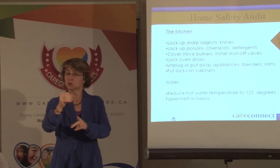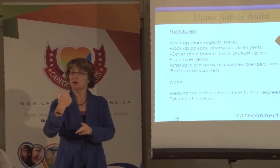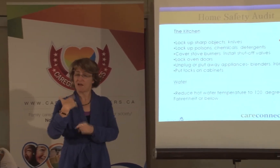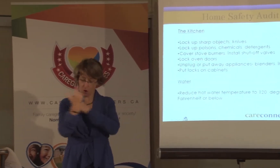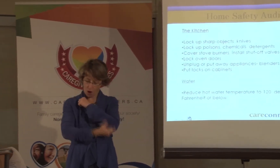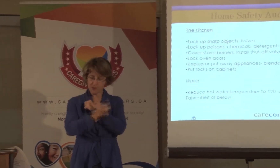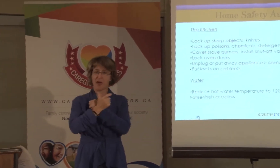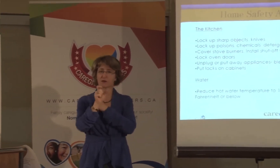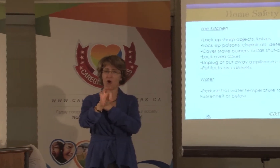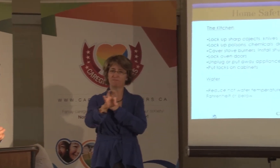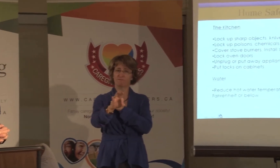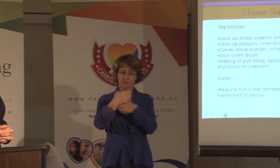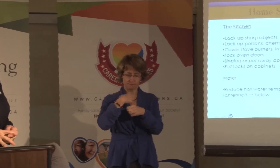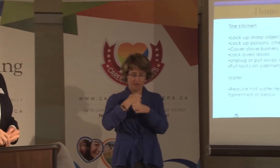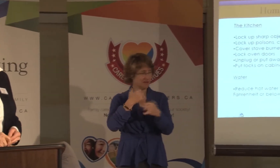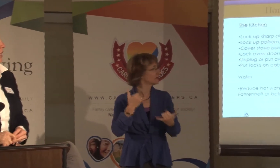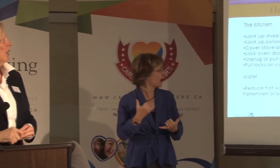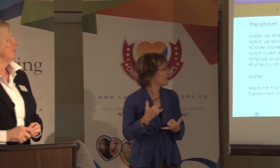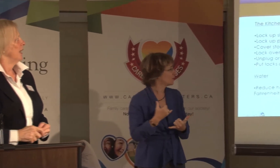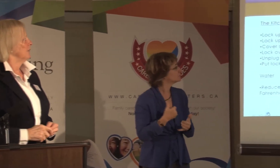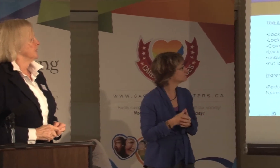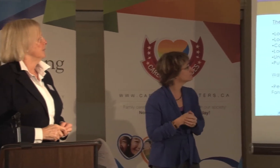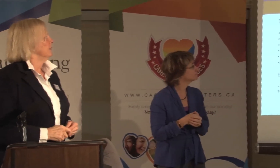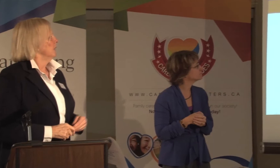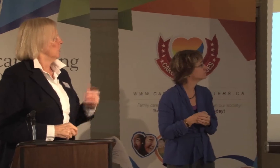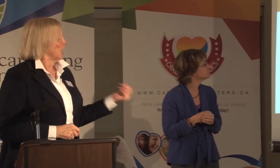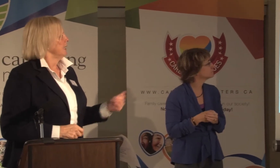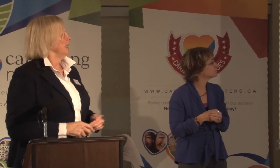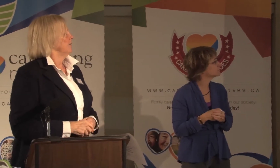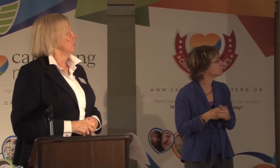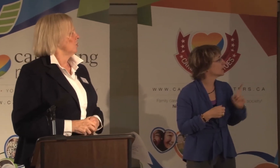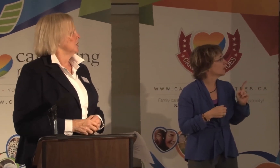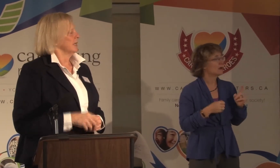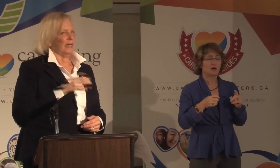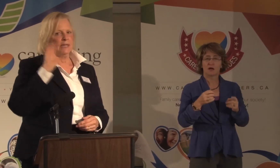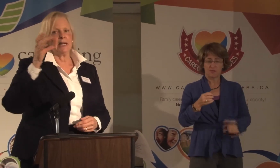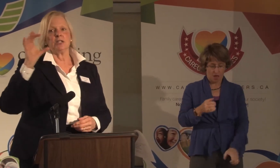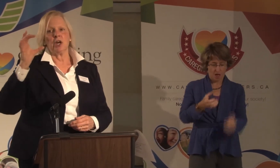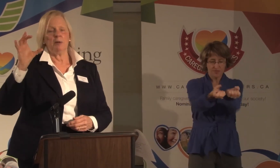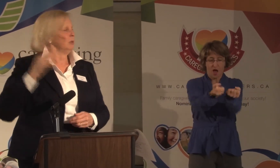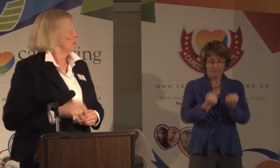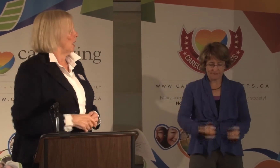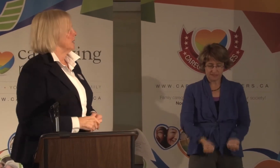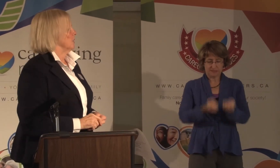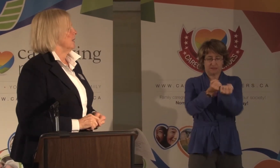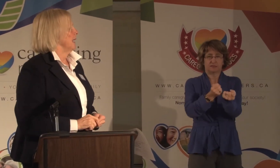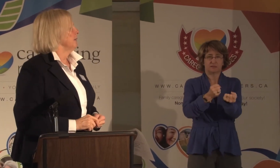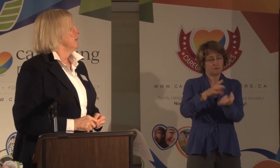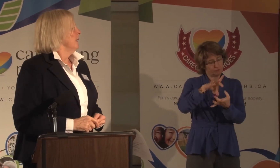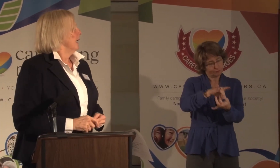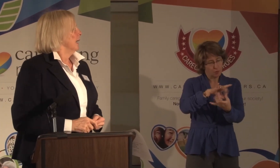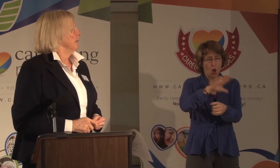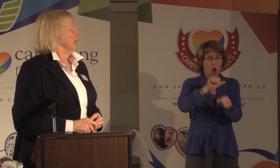they make them now, the shut-off valves. Locking the oven doors, again, that's like a child-proof lock that's on